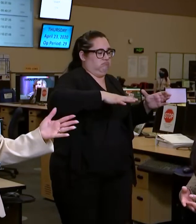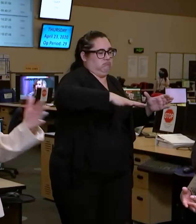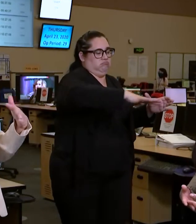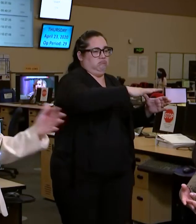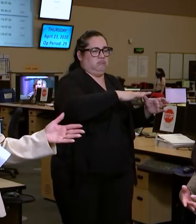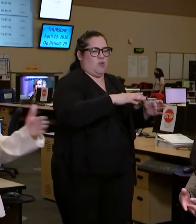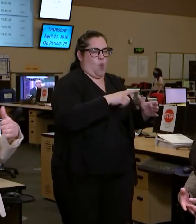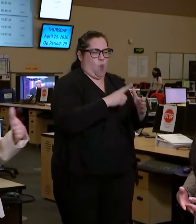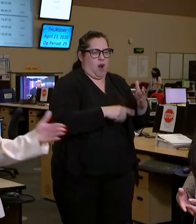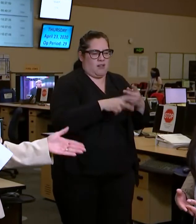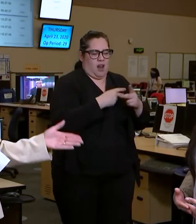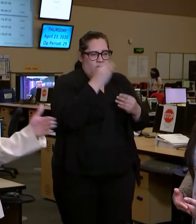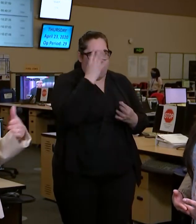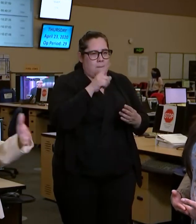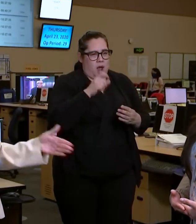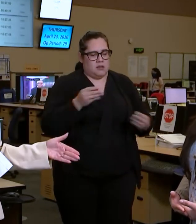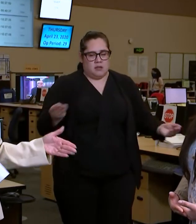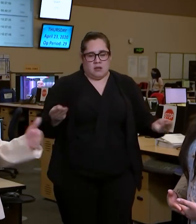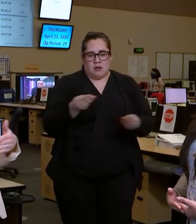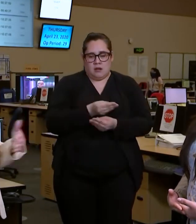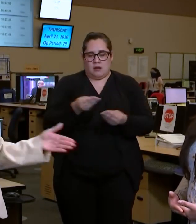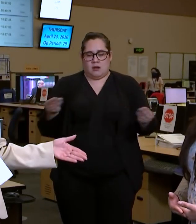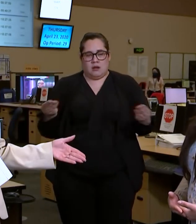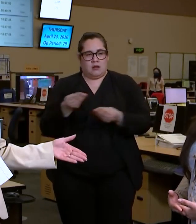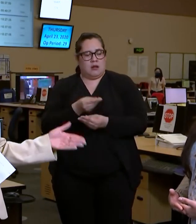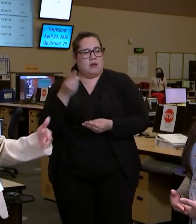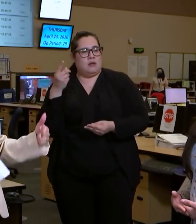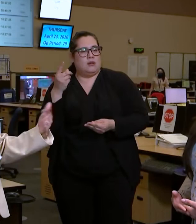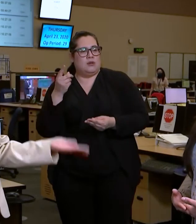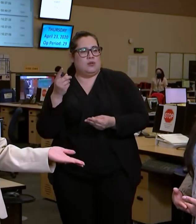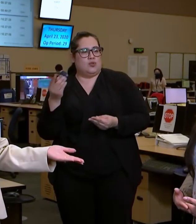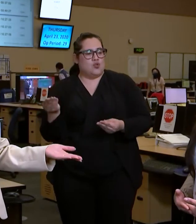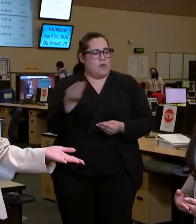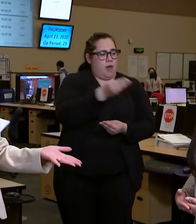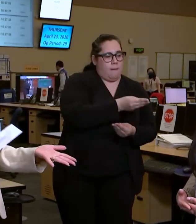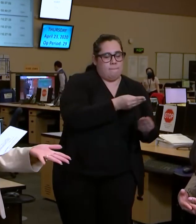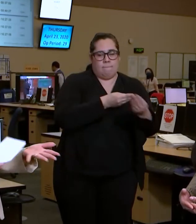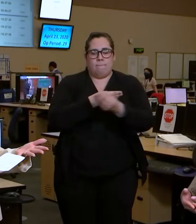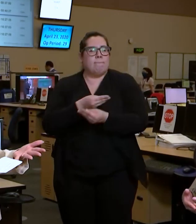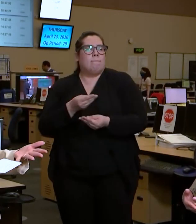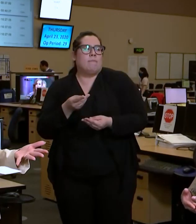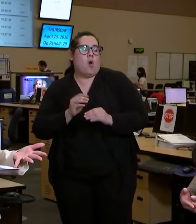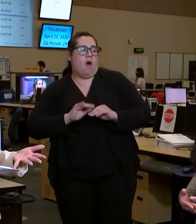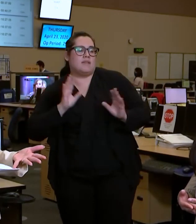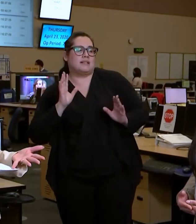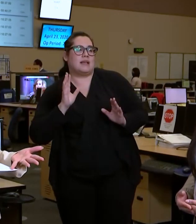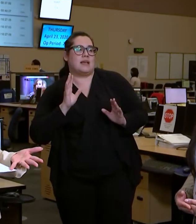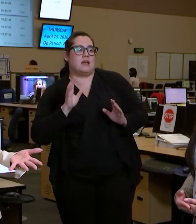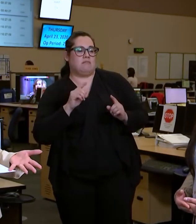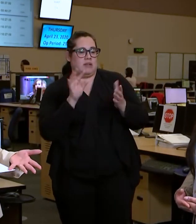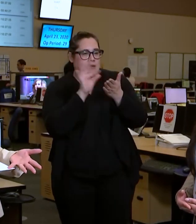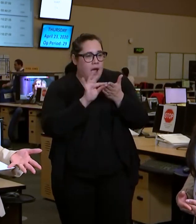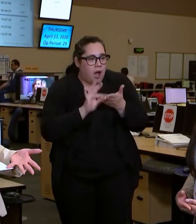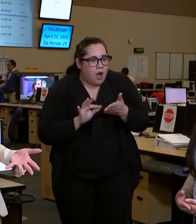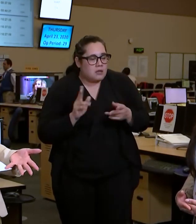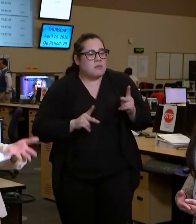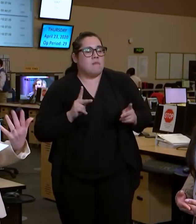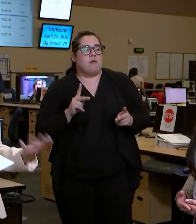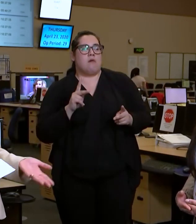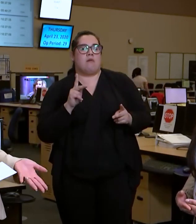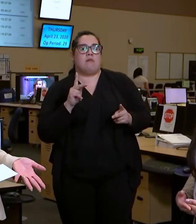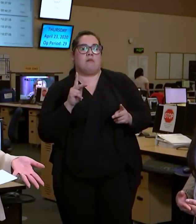what is the information that needs to go back and forth to them? Obviously, tallies of people that